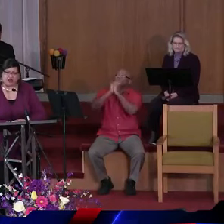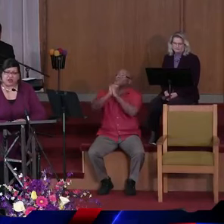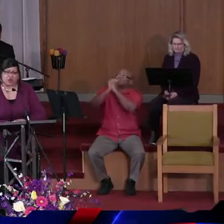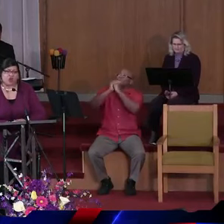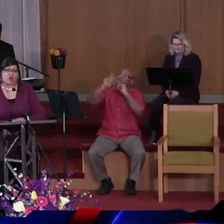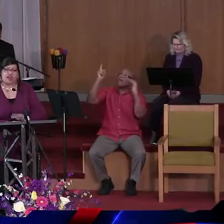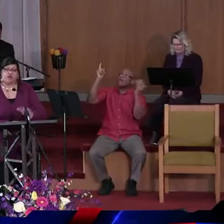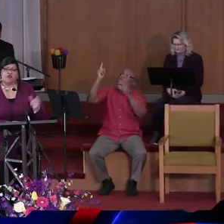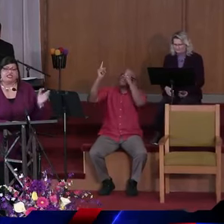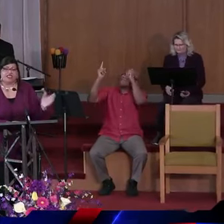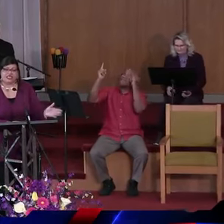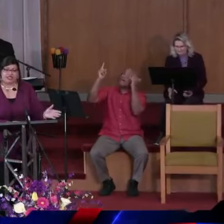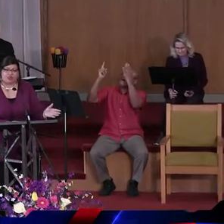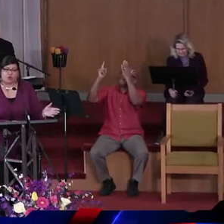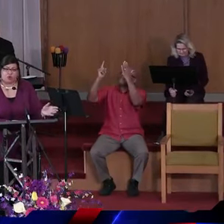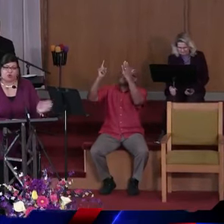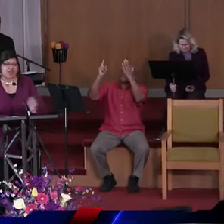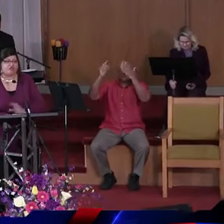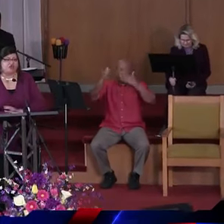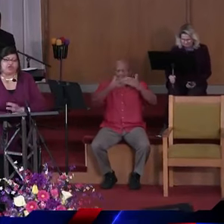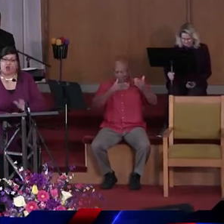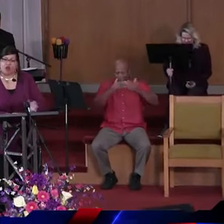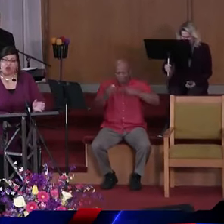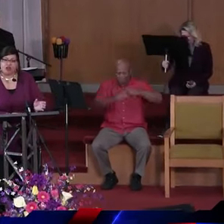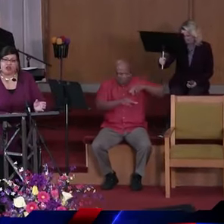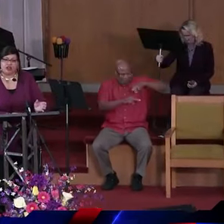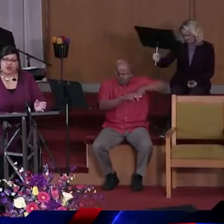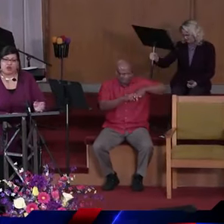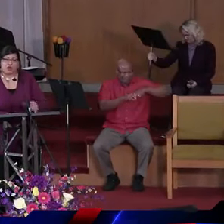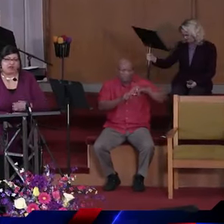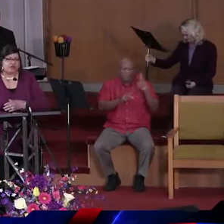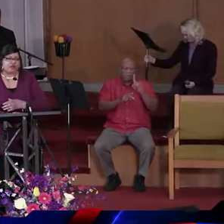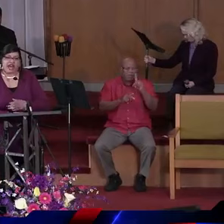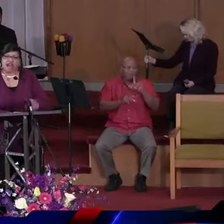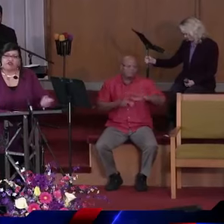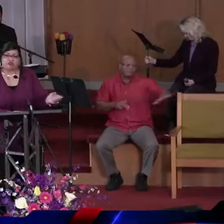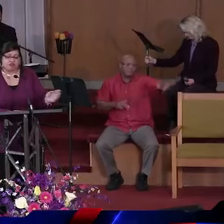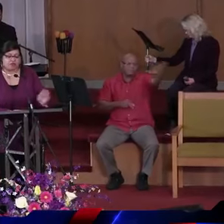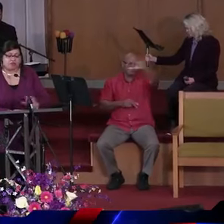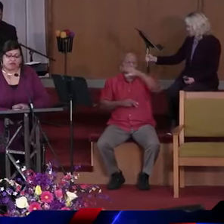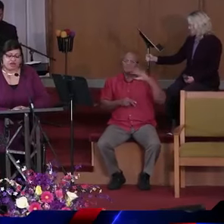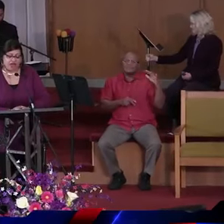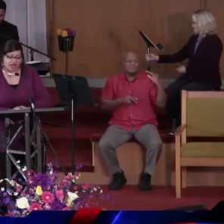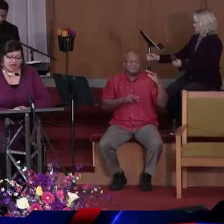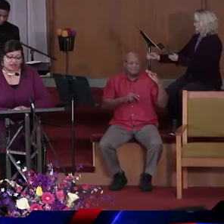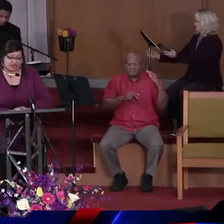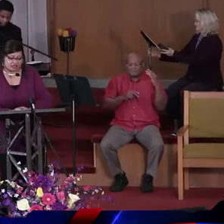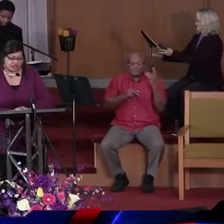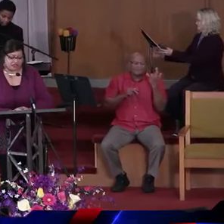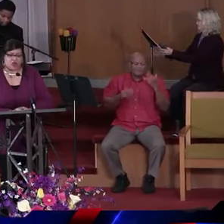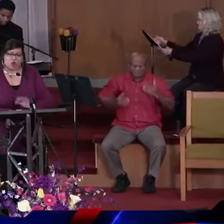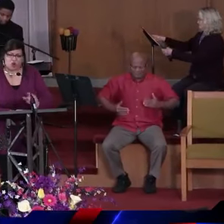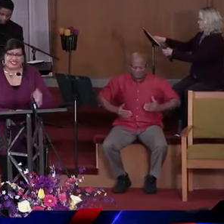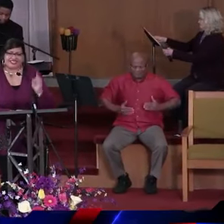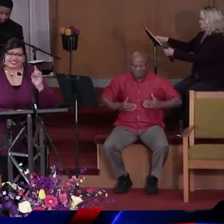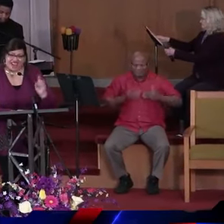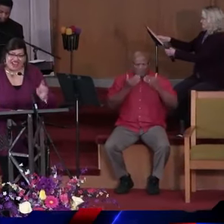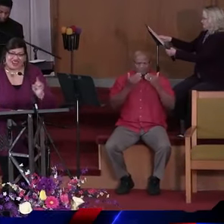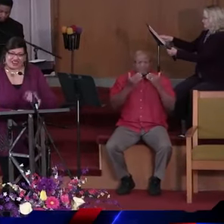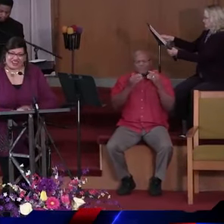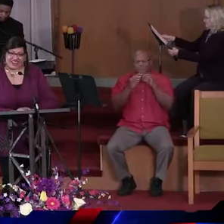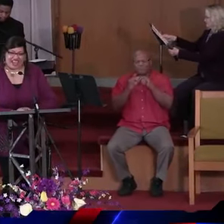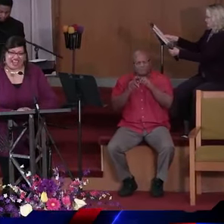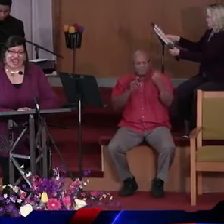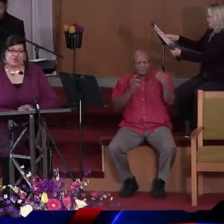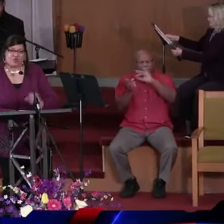Father. Wherever we sit, wherever we are, whatever live stream you're on, the Lord is